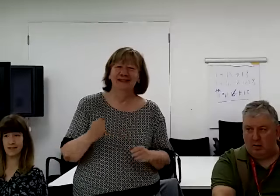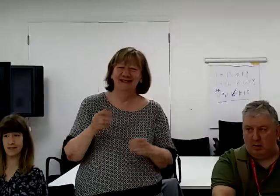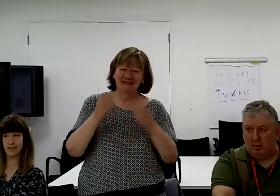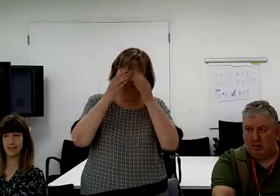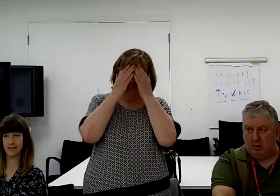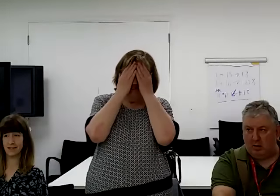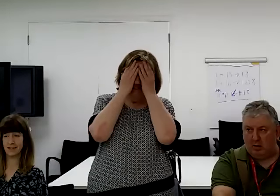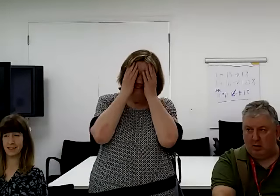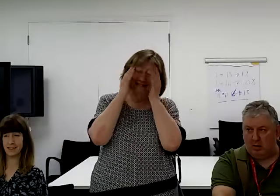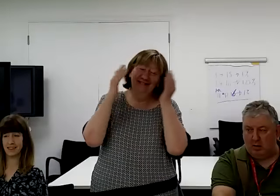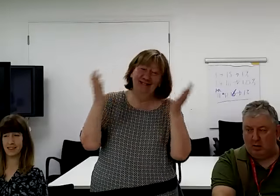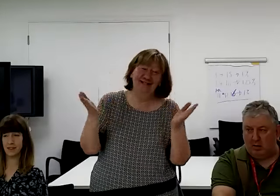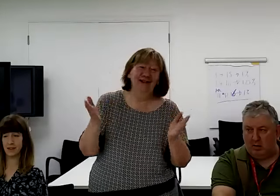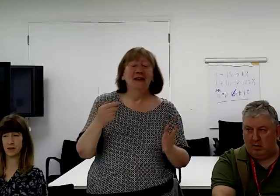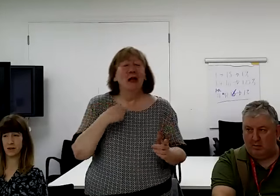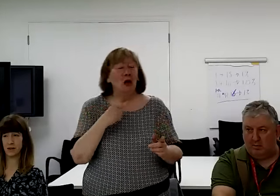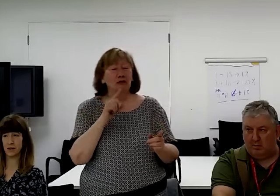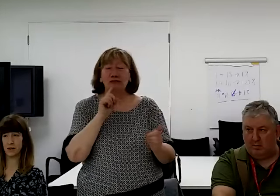myself, I'll start